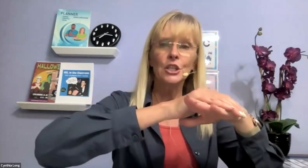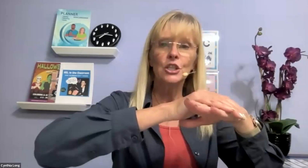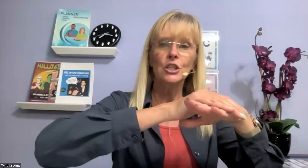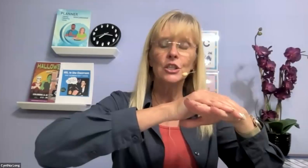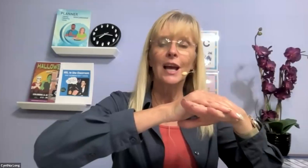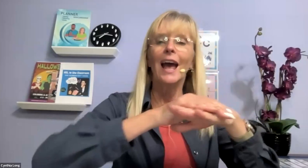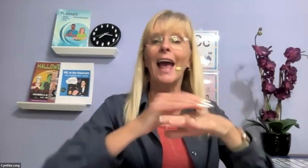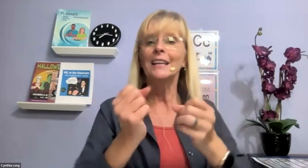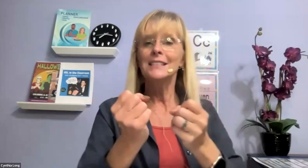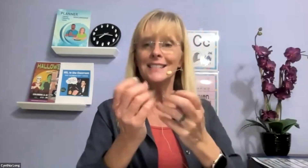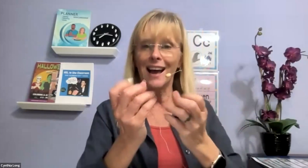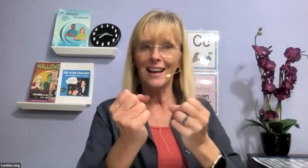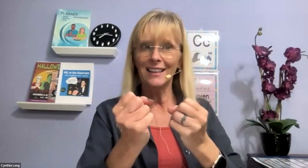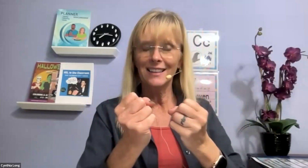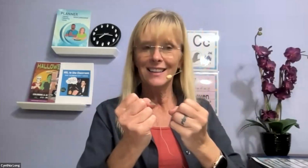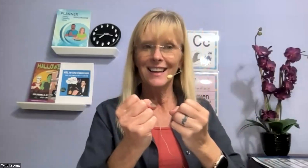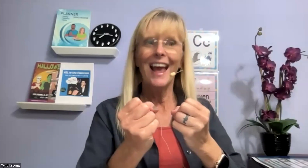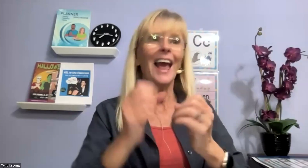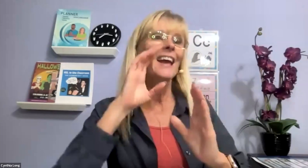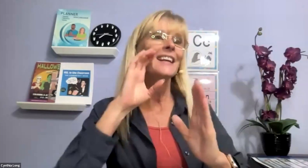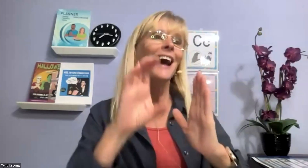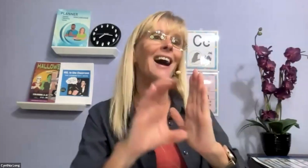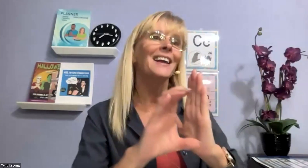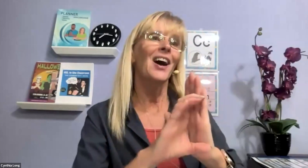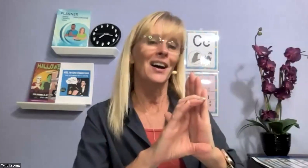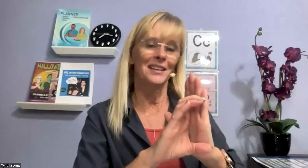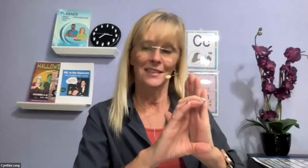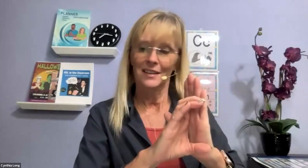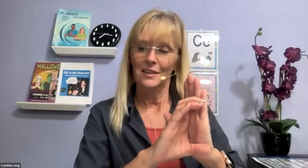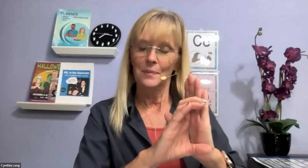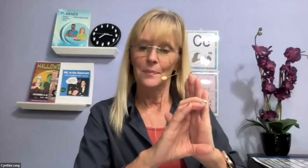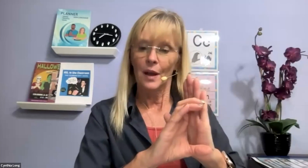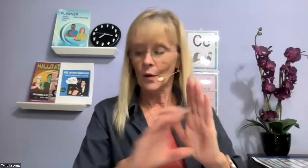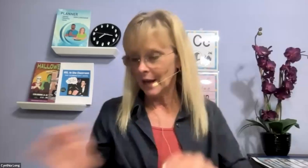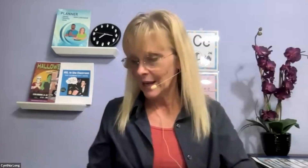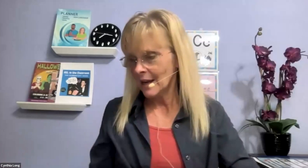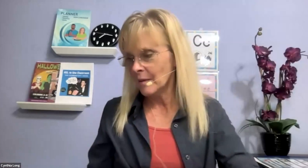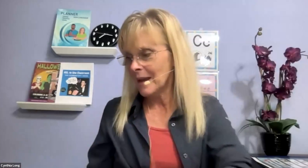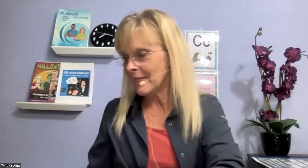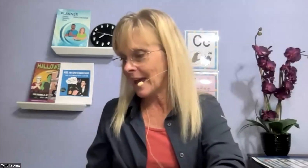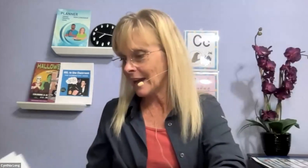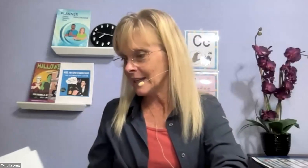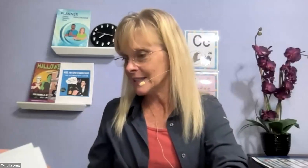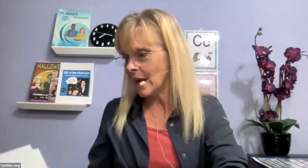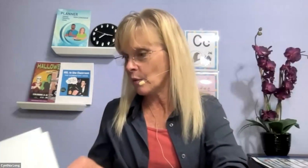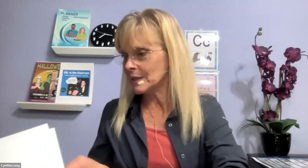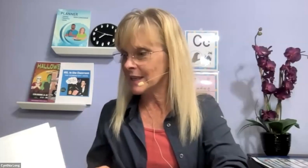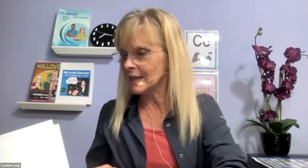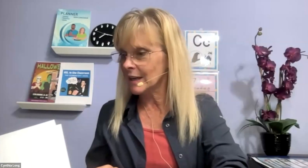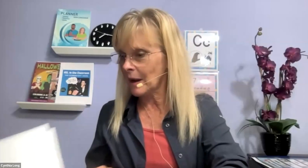English and signed and an icon. Okay, and that is how we set it up. I want